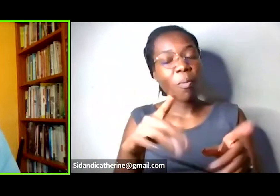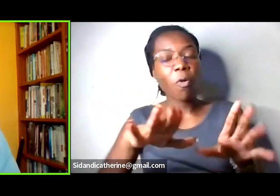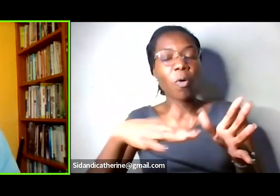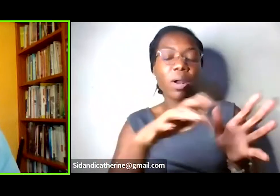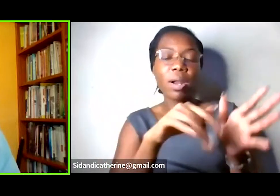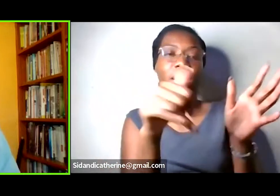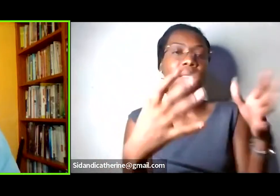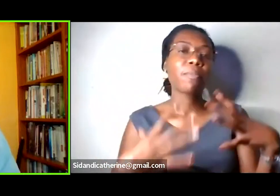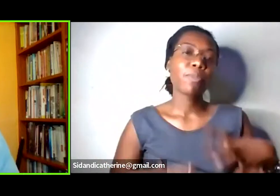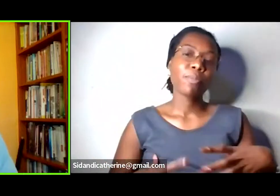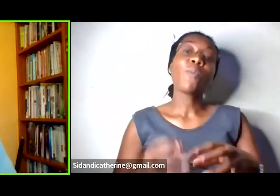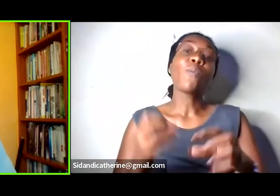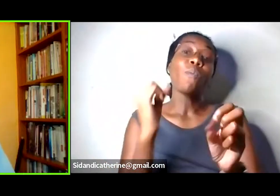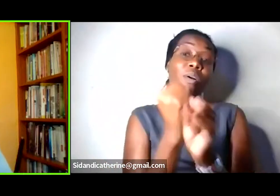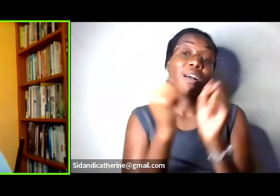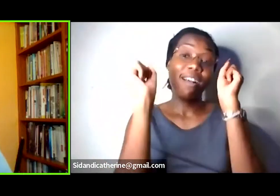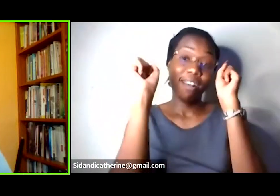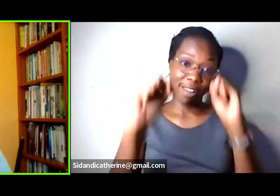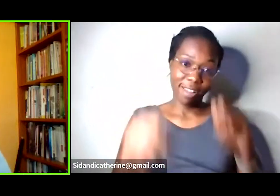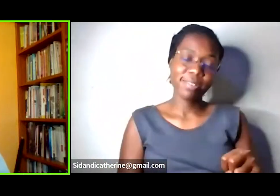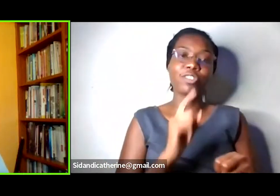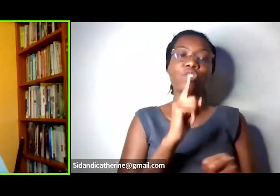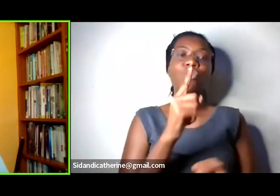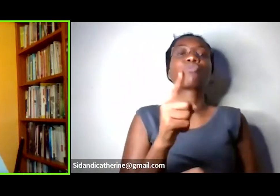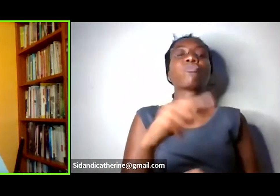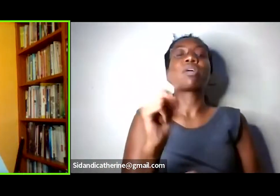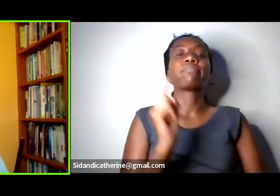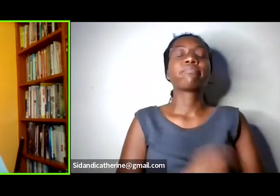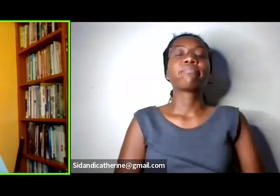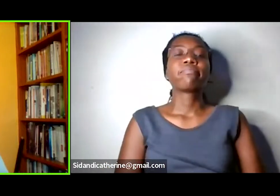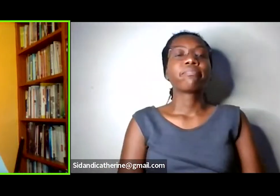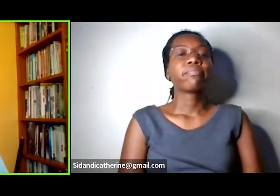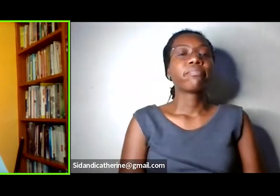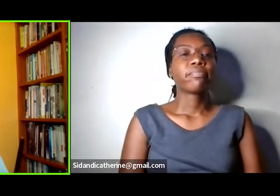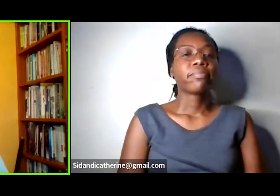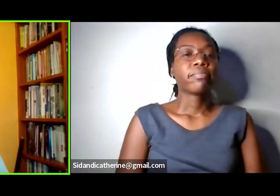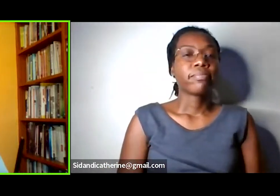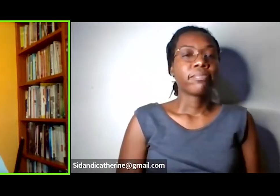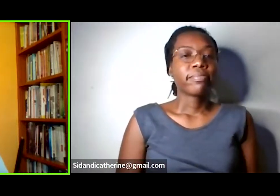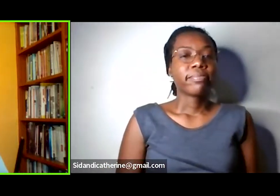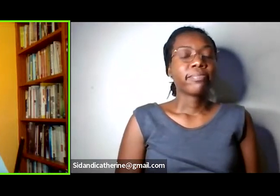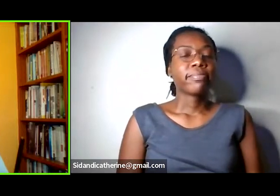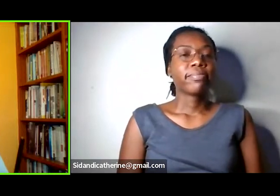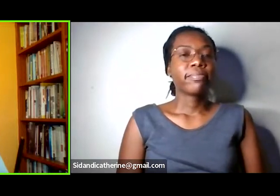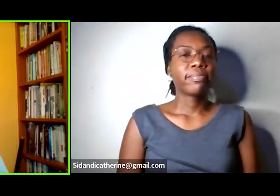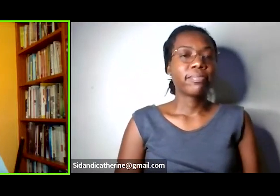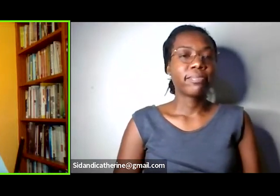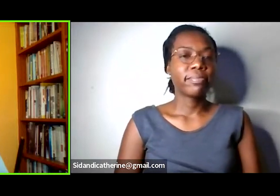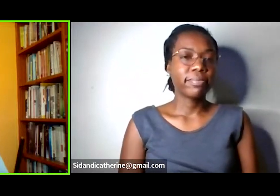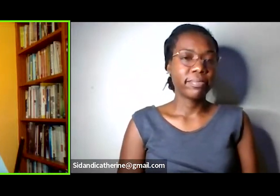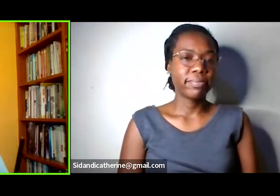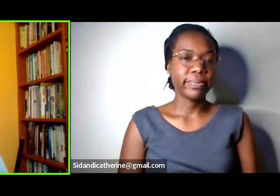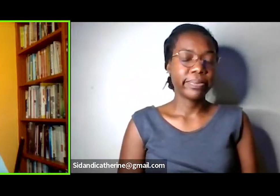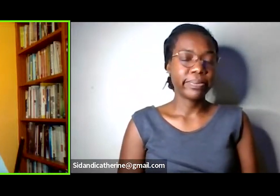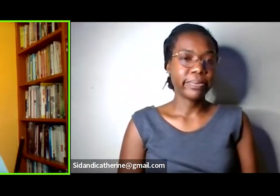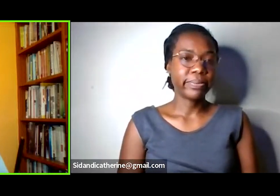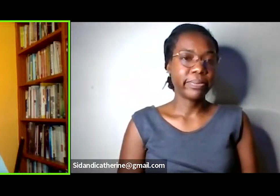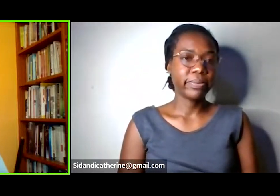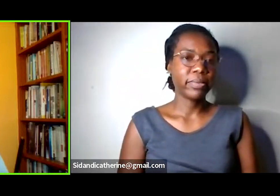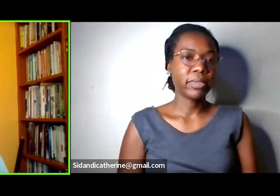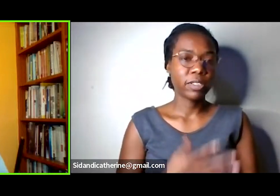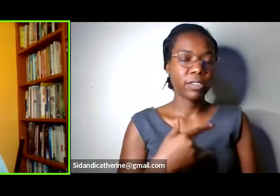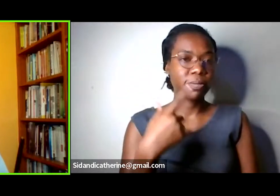Let's see. I'm getting the question here. How effective is the email marketing will work while the majority of customers are